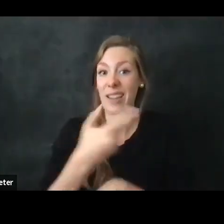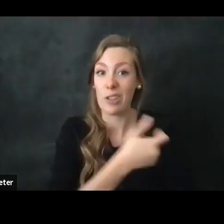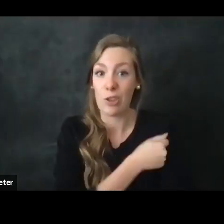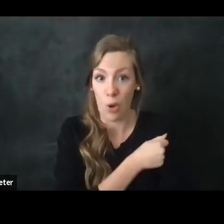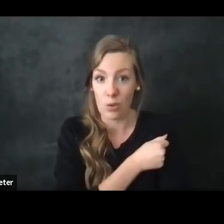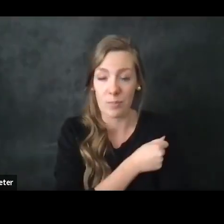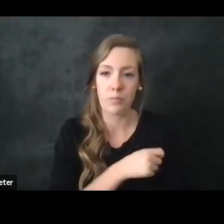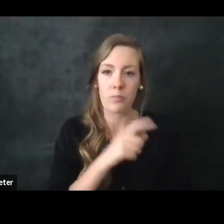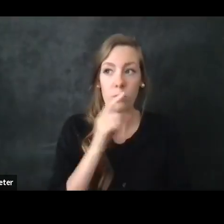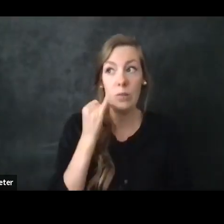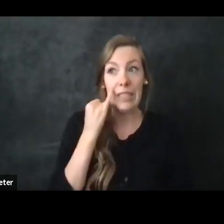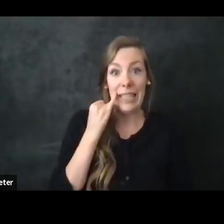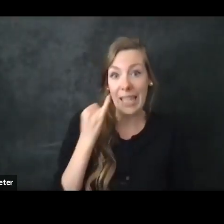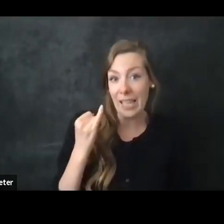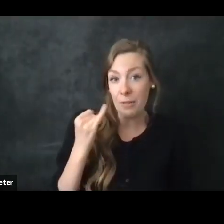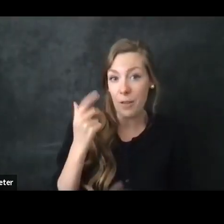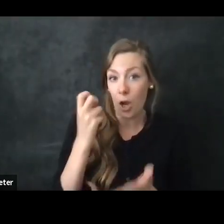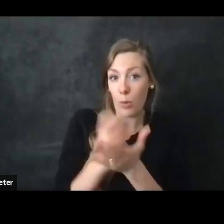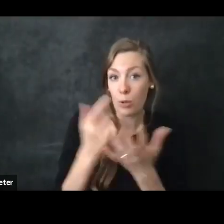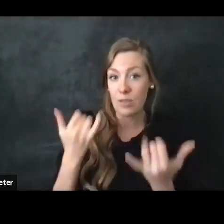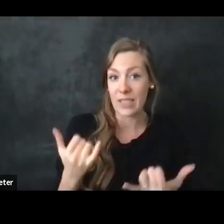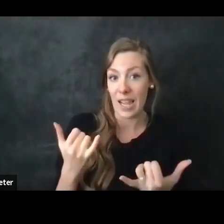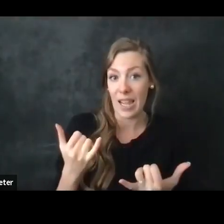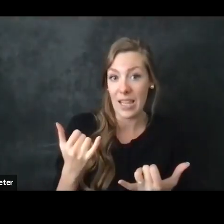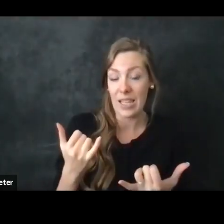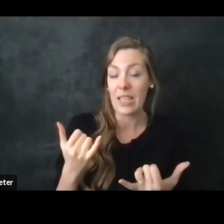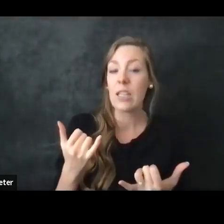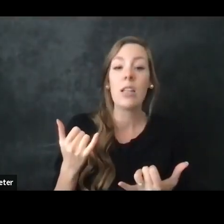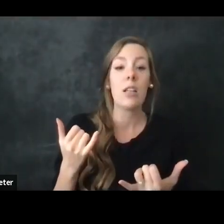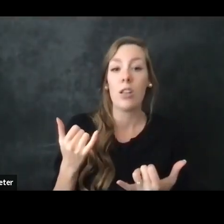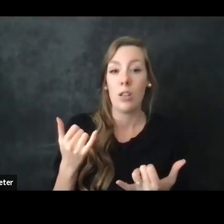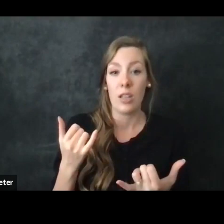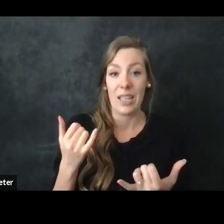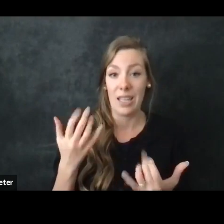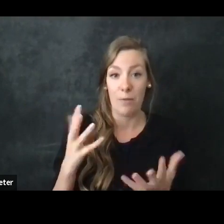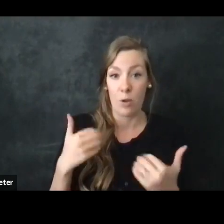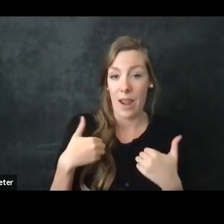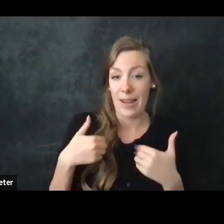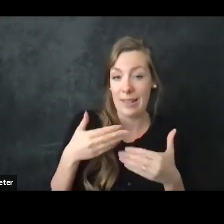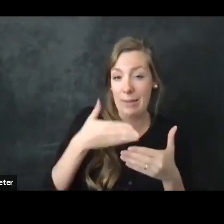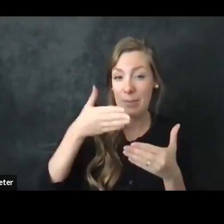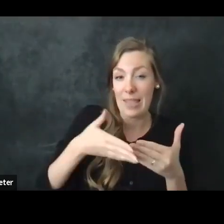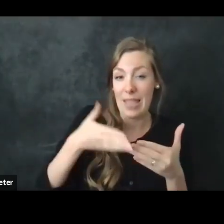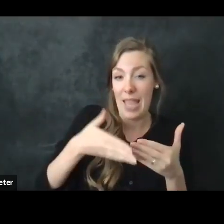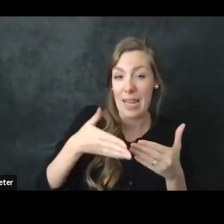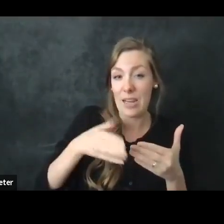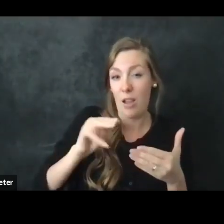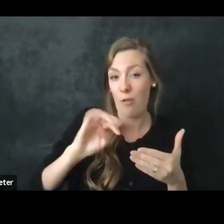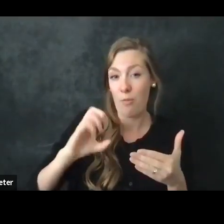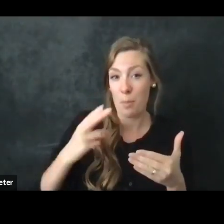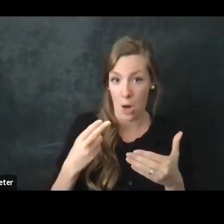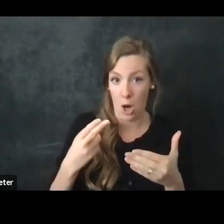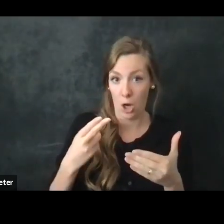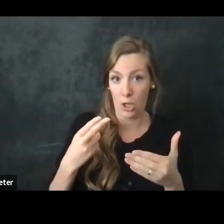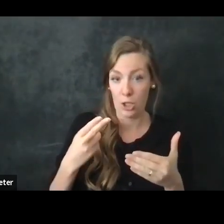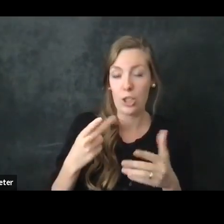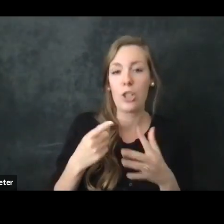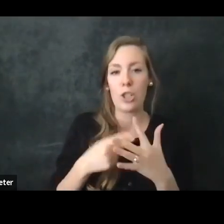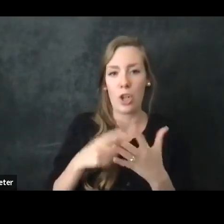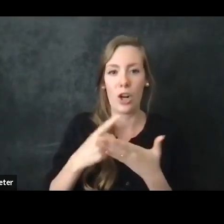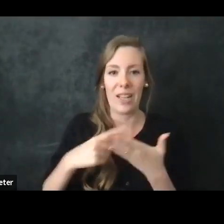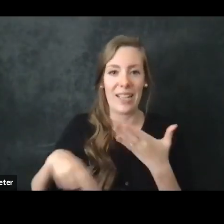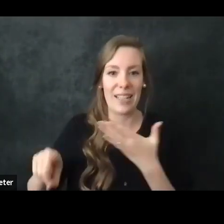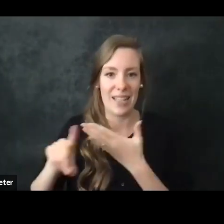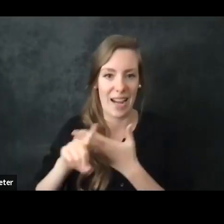approved today, those eligible would have received their second dose in by late March, and beginning next week,